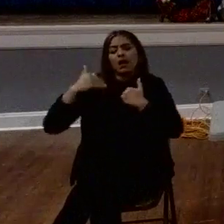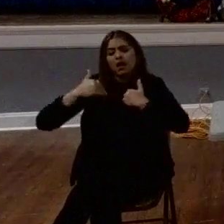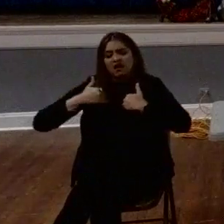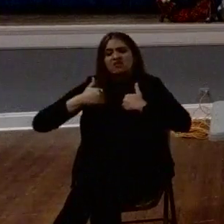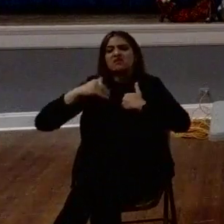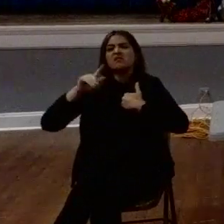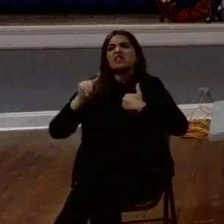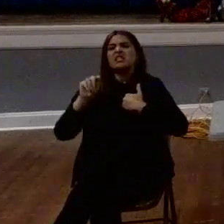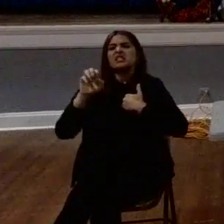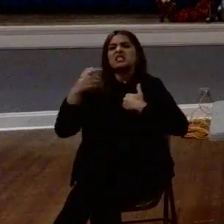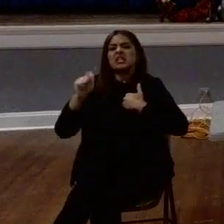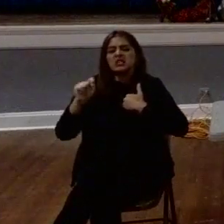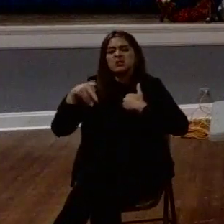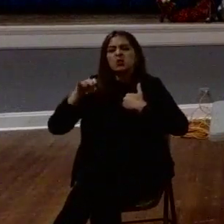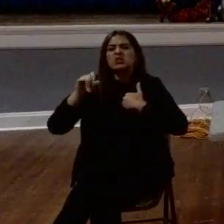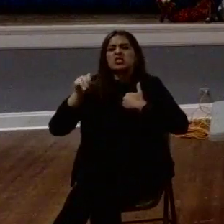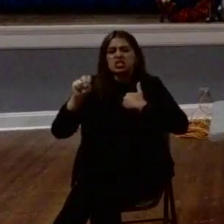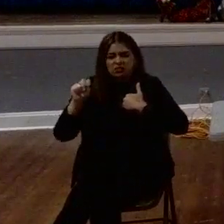Texposition